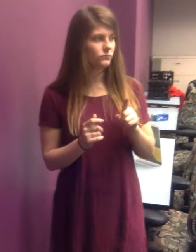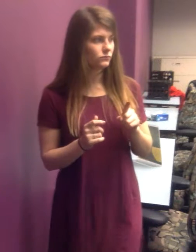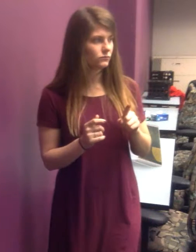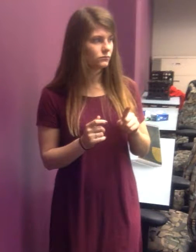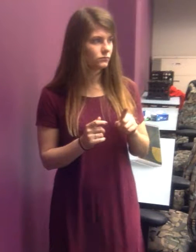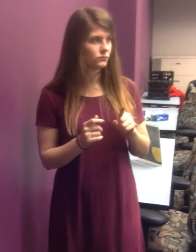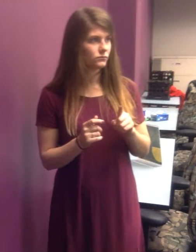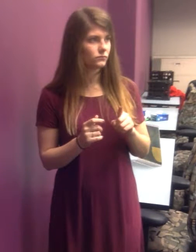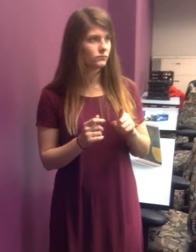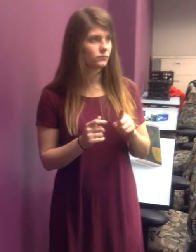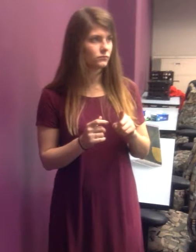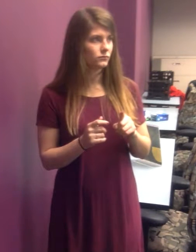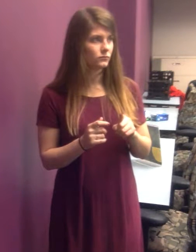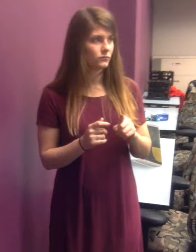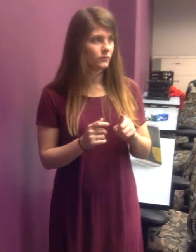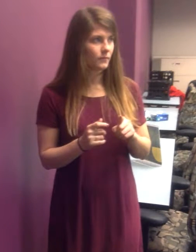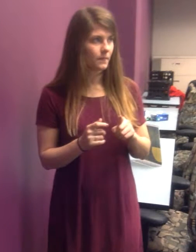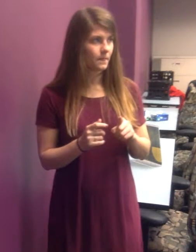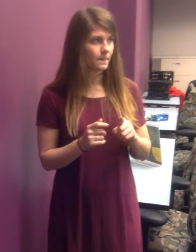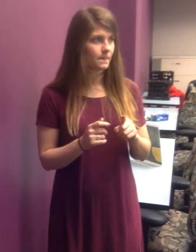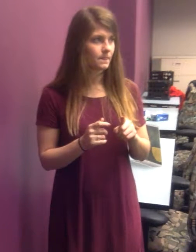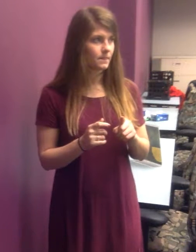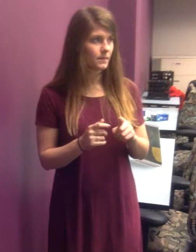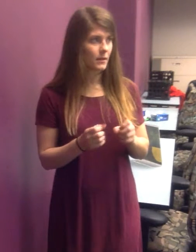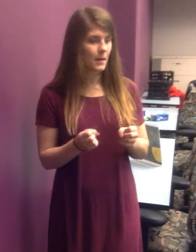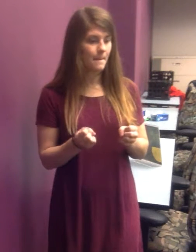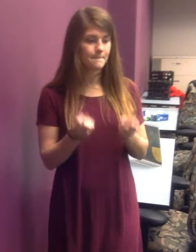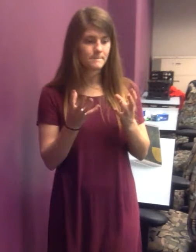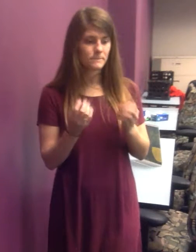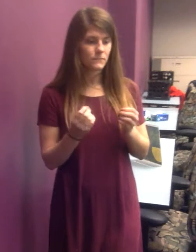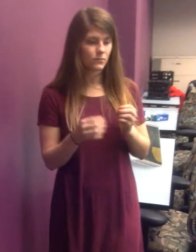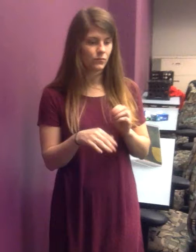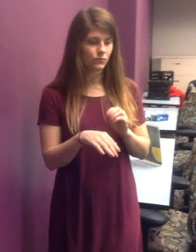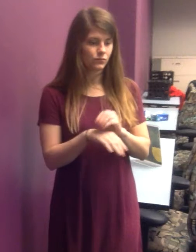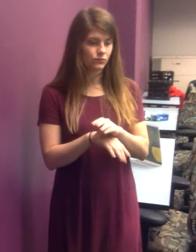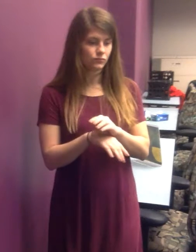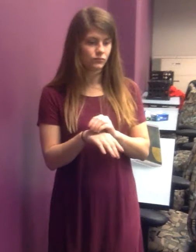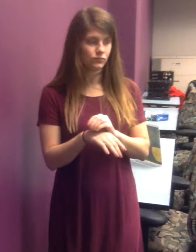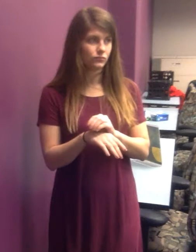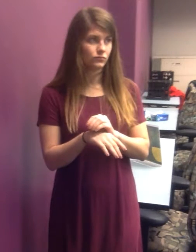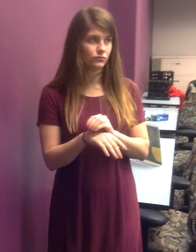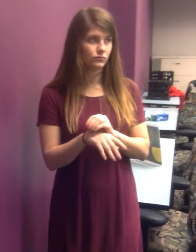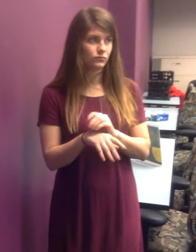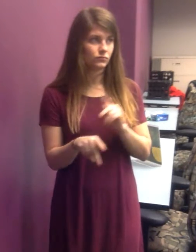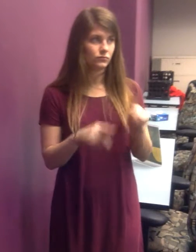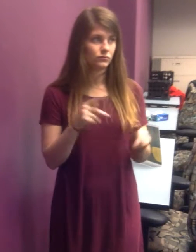They are entitled to their opinion, but they are going to have... Do you think this will ever be settled scientifically if 97%